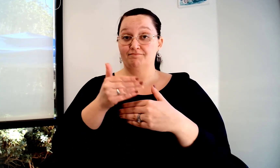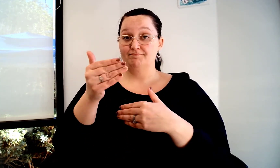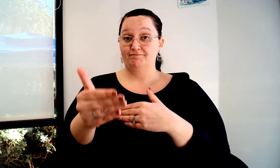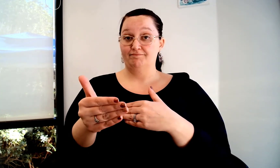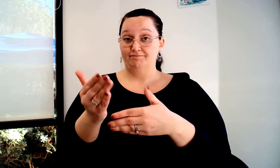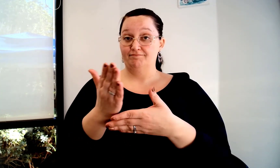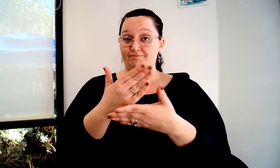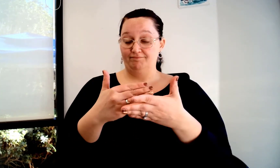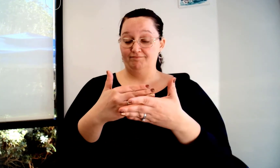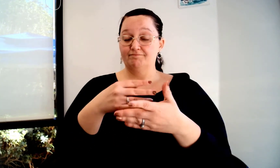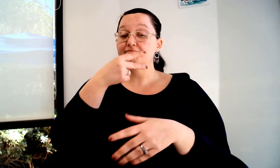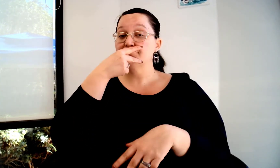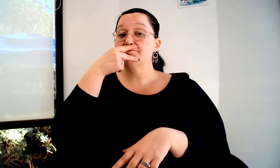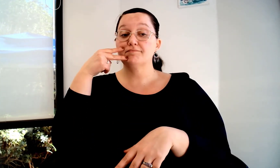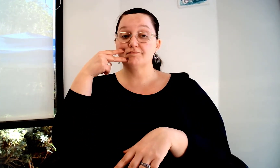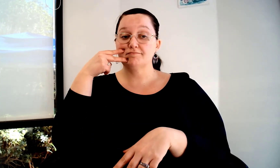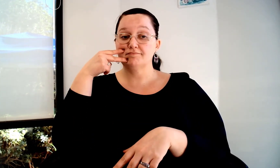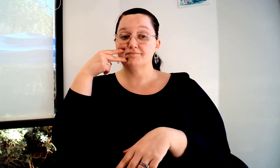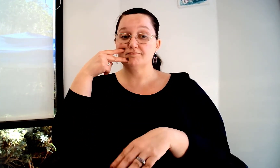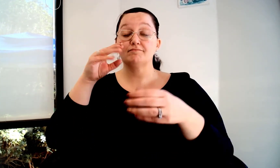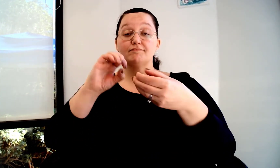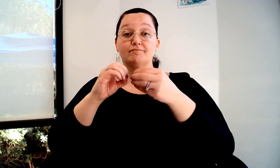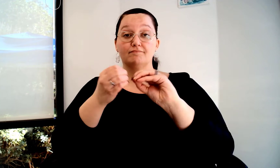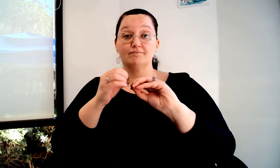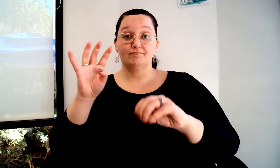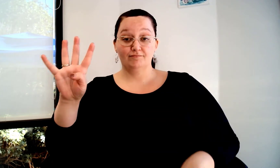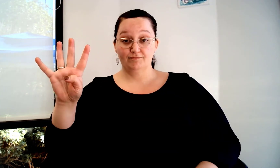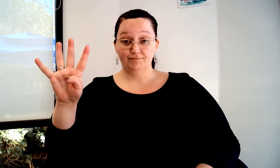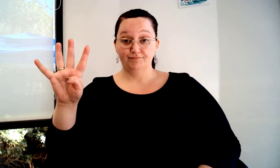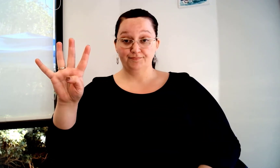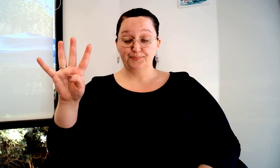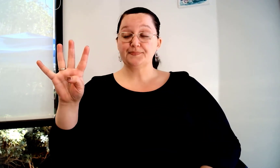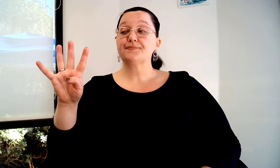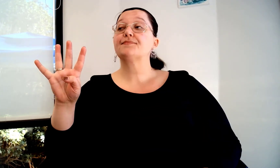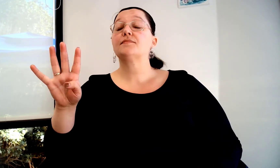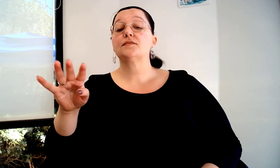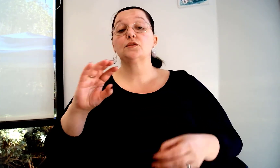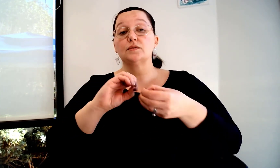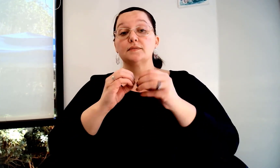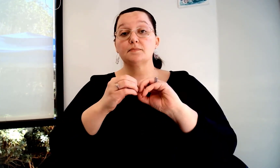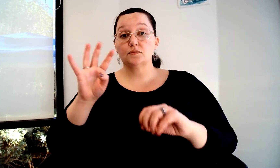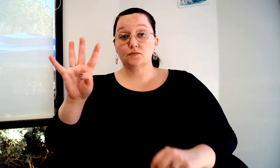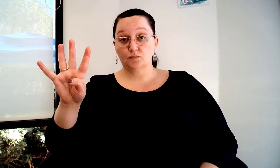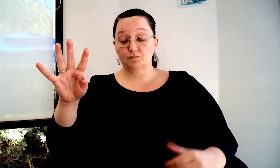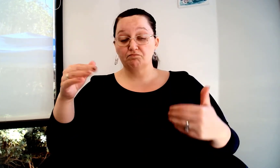For our next section, verbs, number 4.